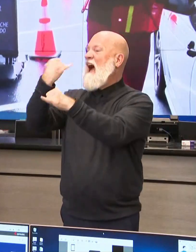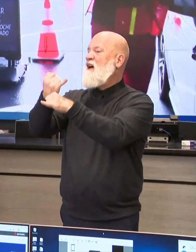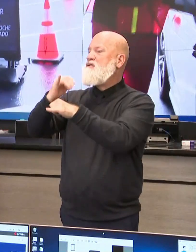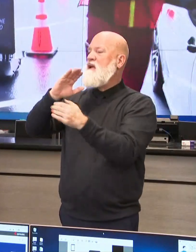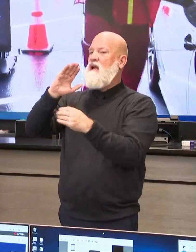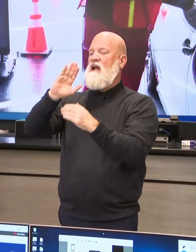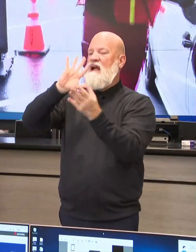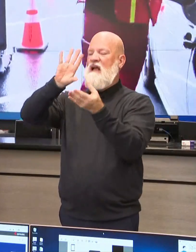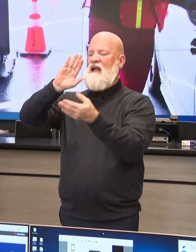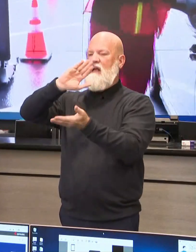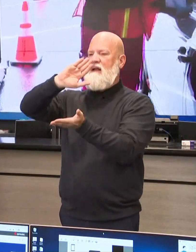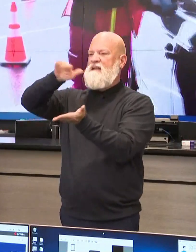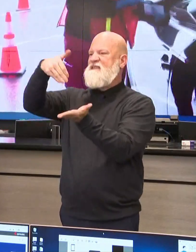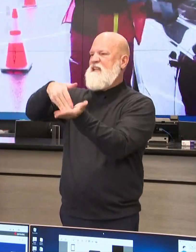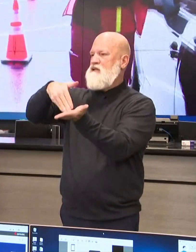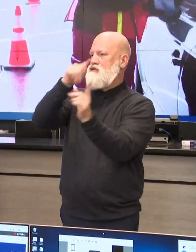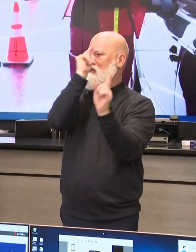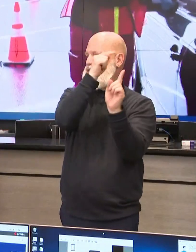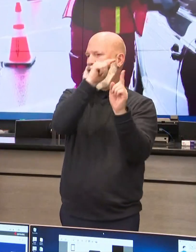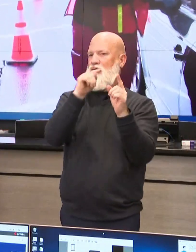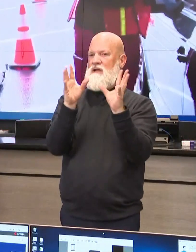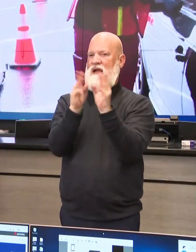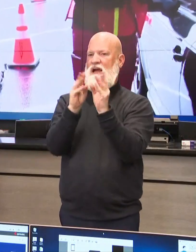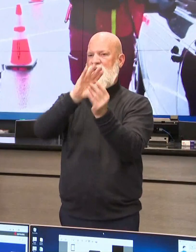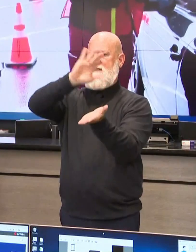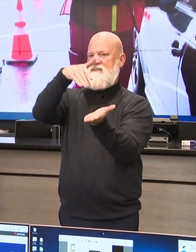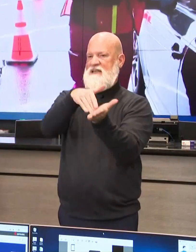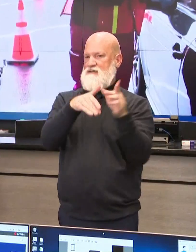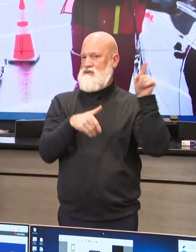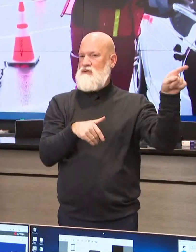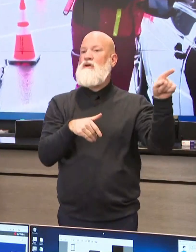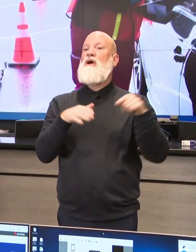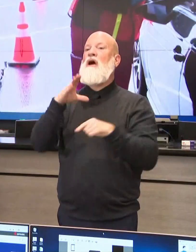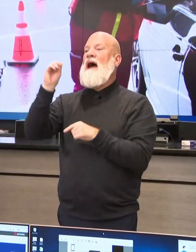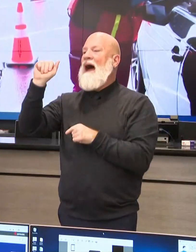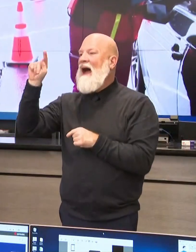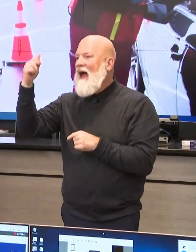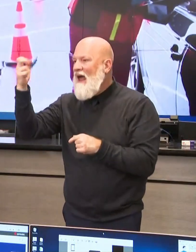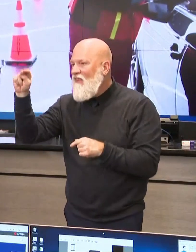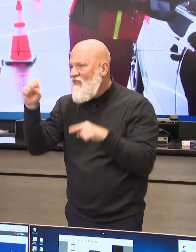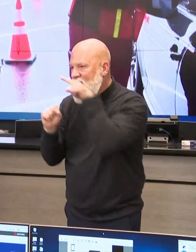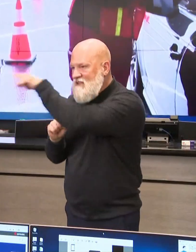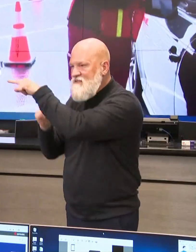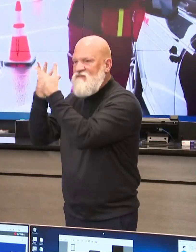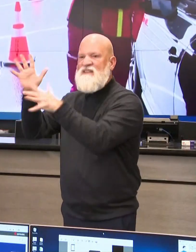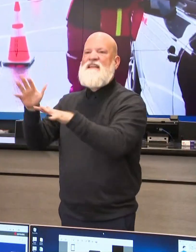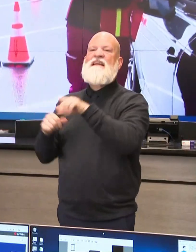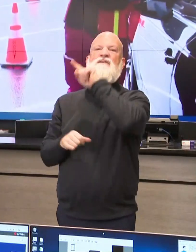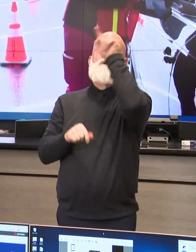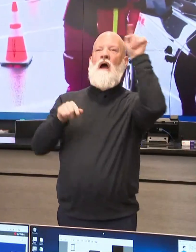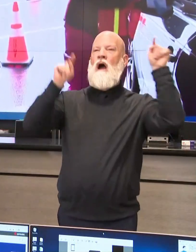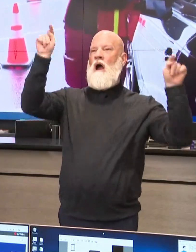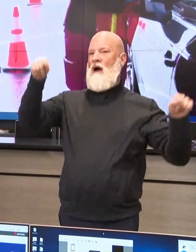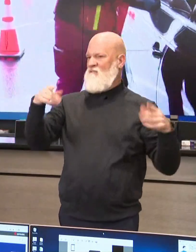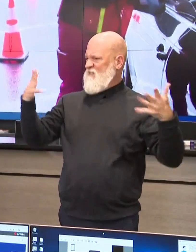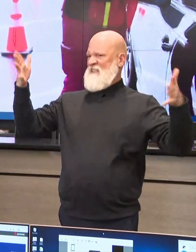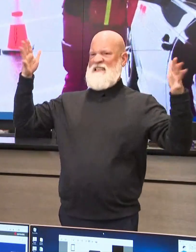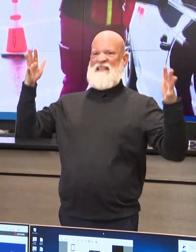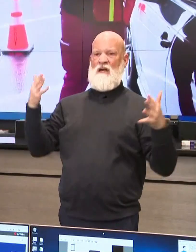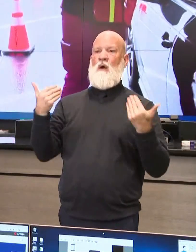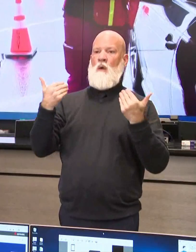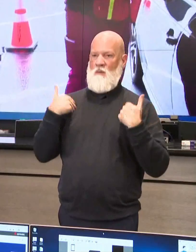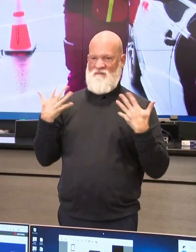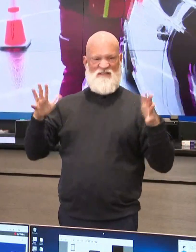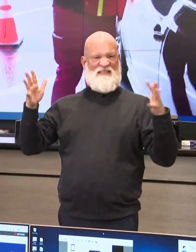Clark County site, and there's many others across the state. They are all saying if we have more doses, we can expand. We